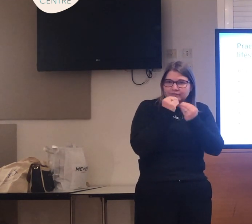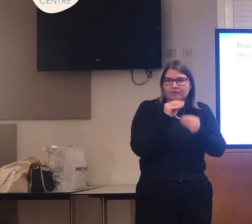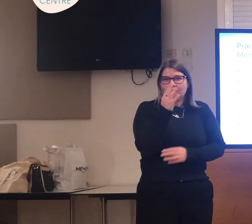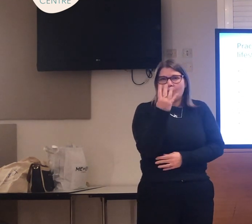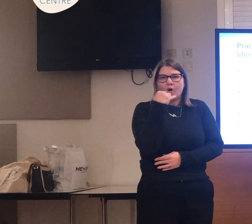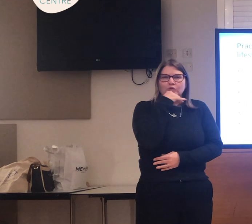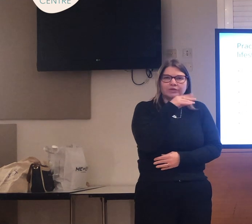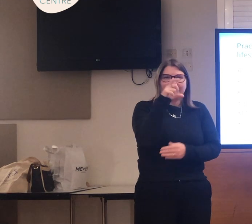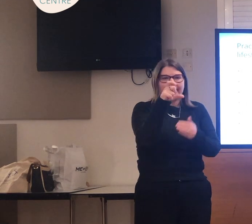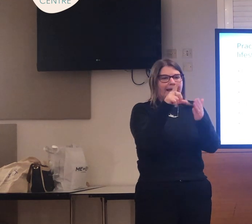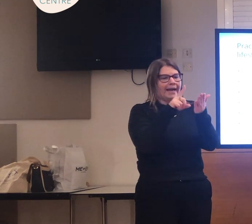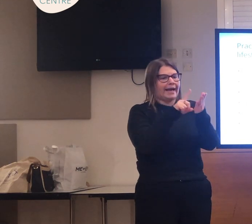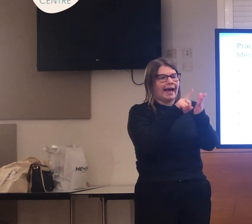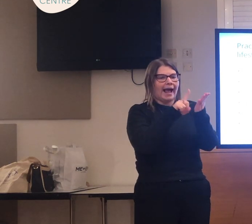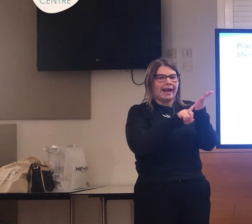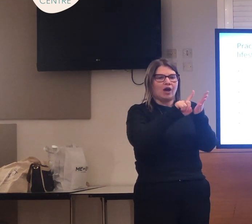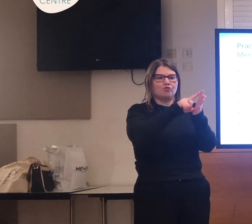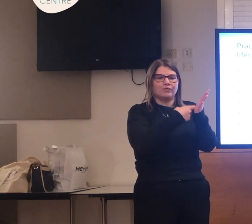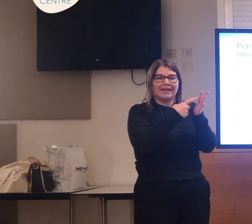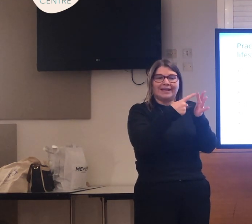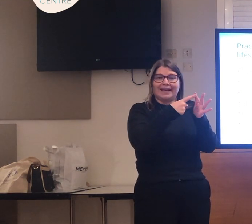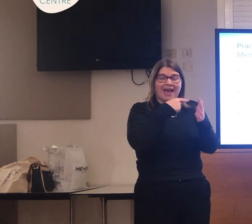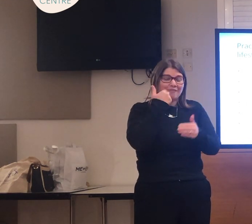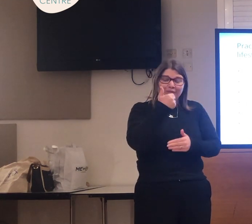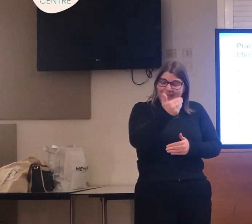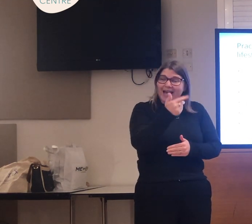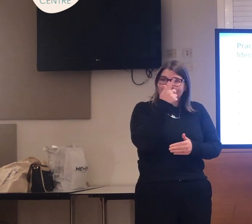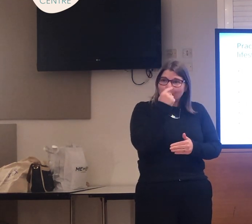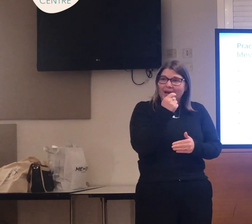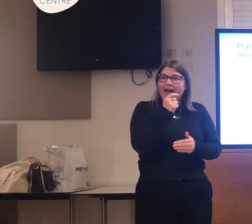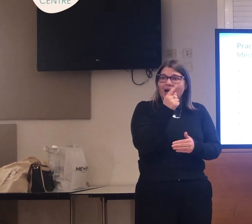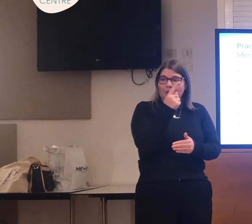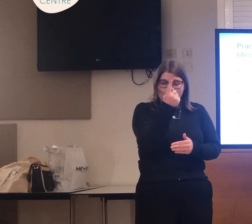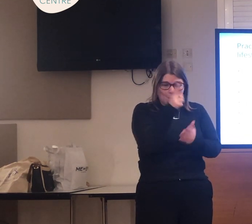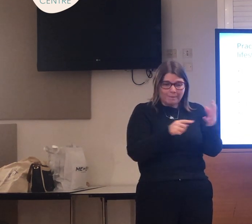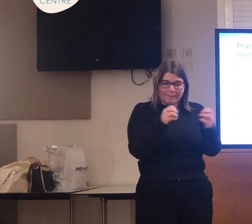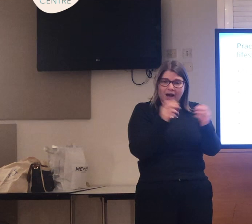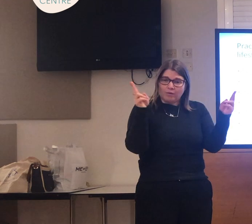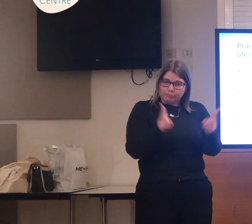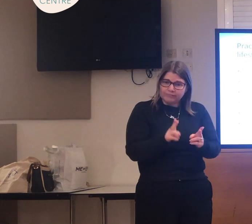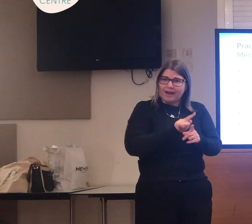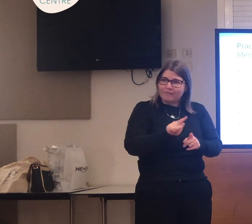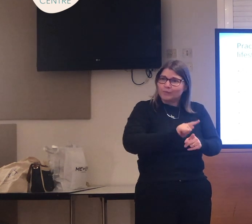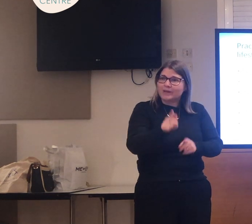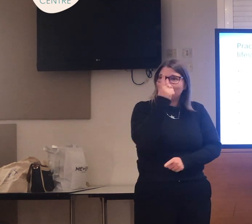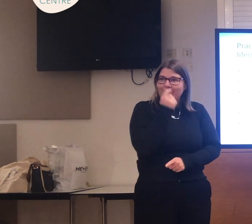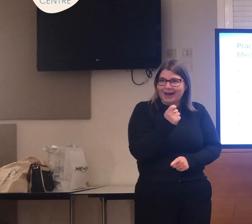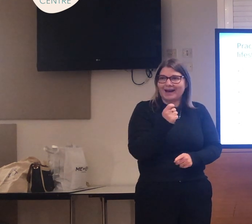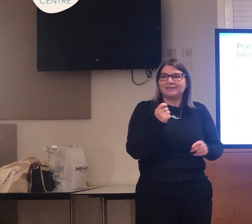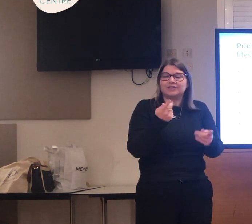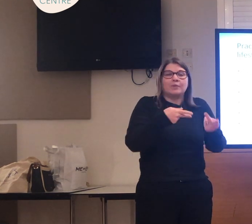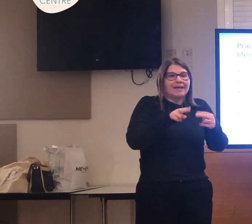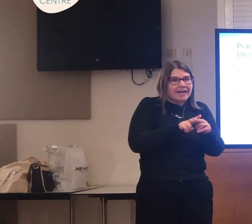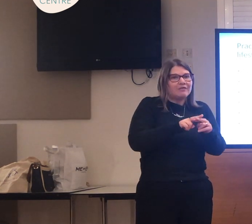If your portion sizes are too big and you reduce them a little at breakfast, at lunch and at dinner,